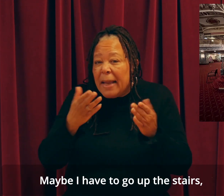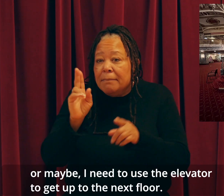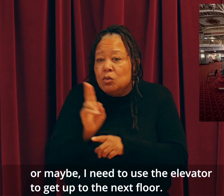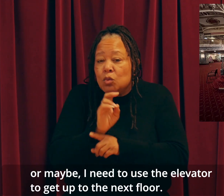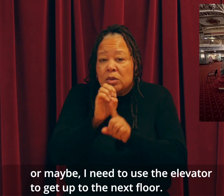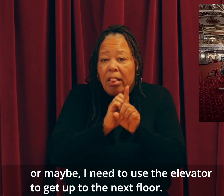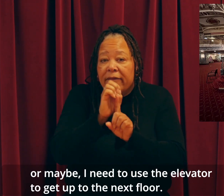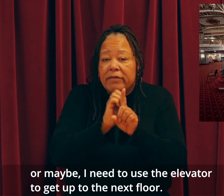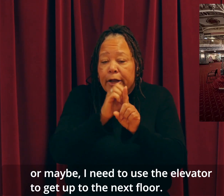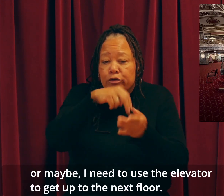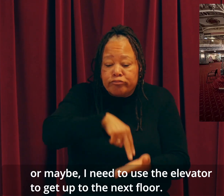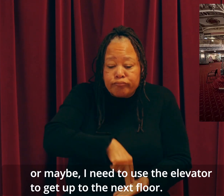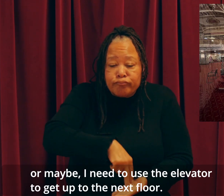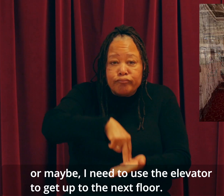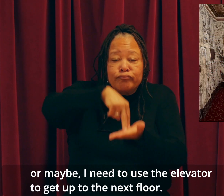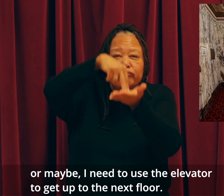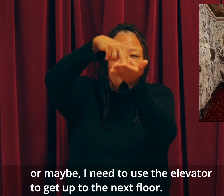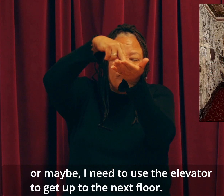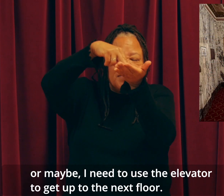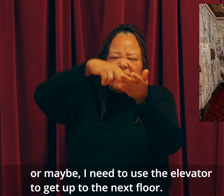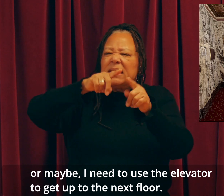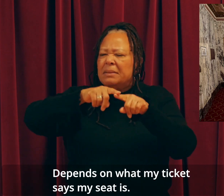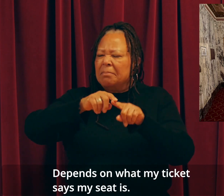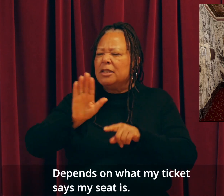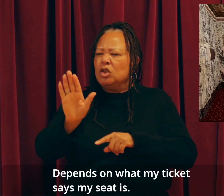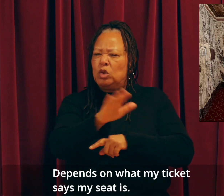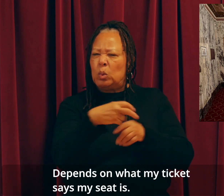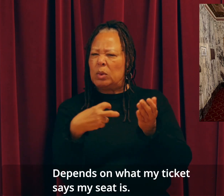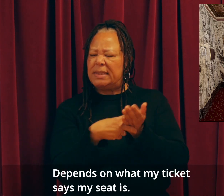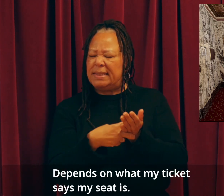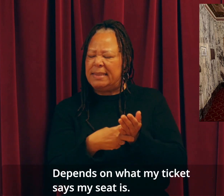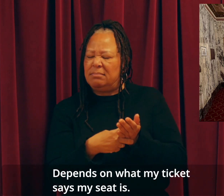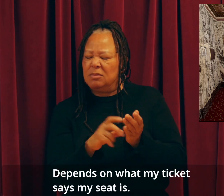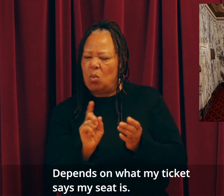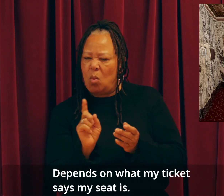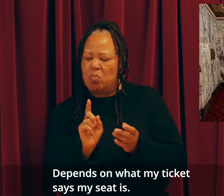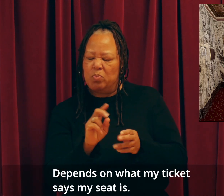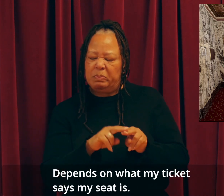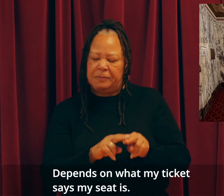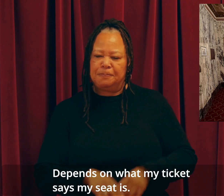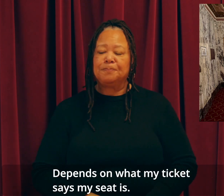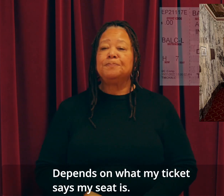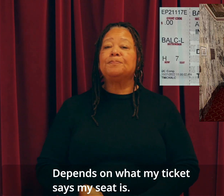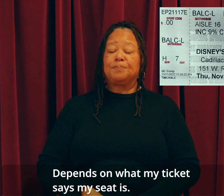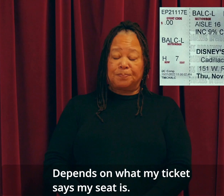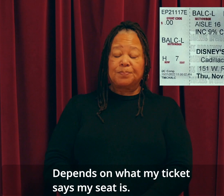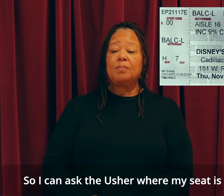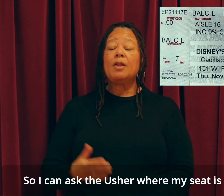Or maybe I need to use the elevator to get up to the next floor. It depends on what my ticket says my seat is. I